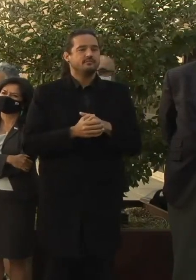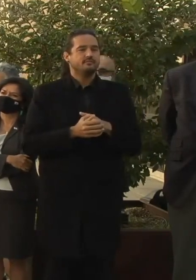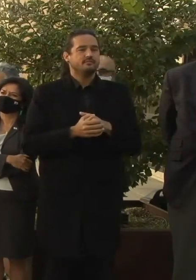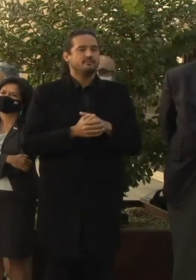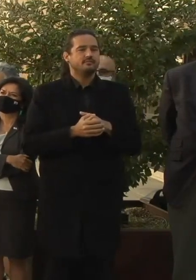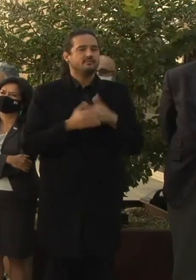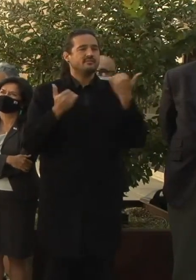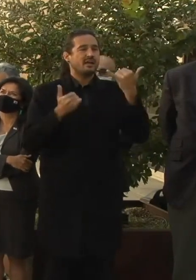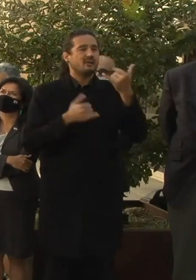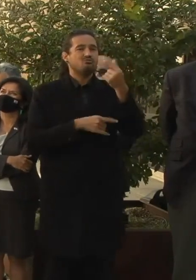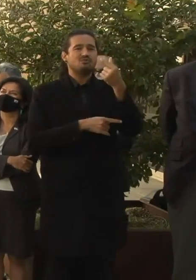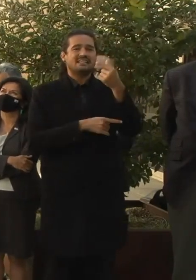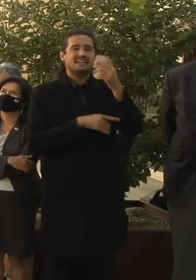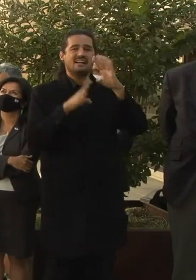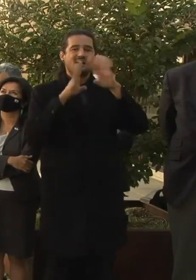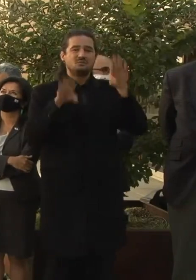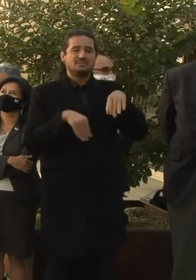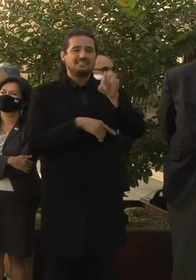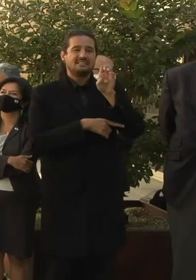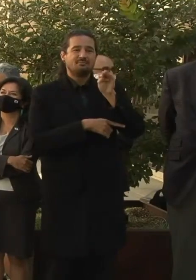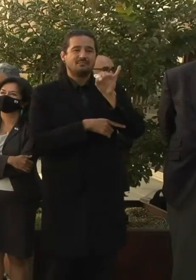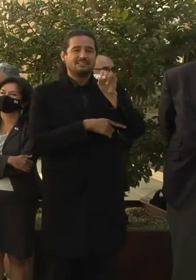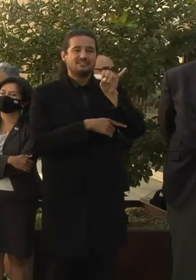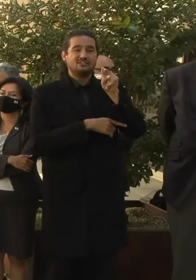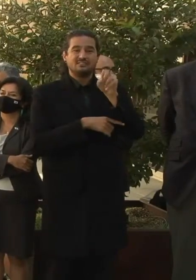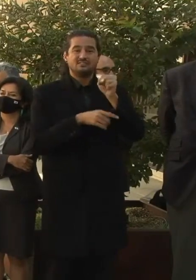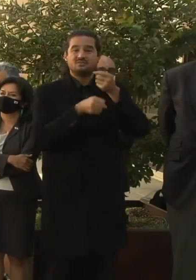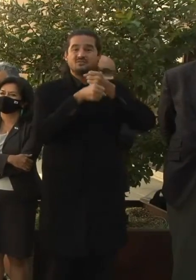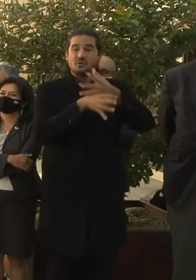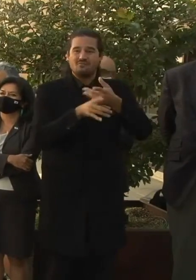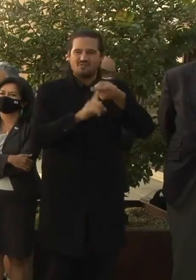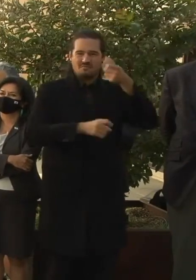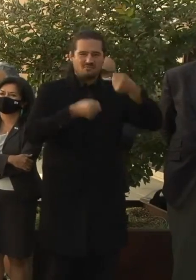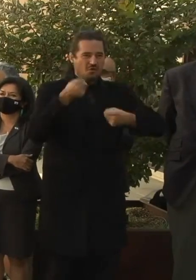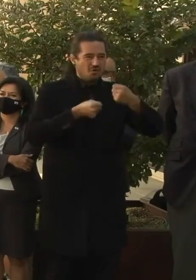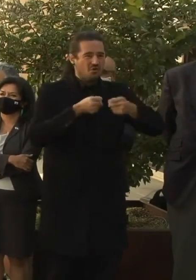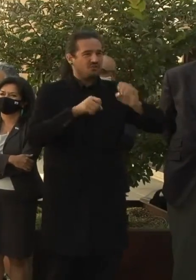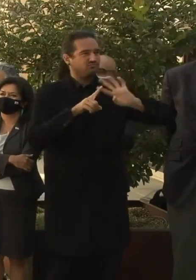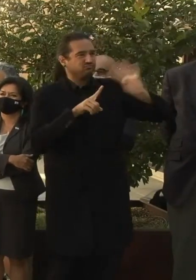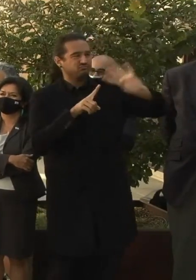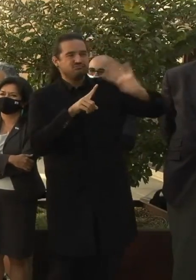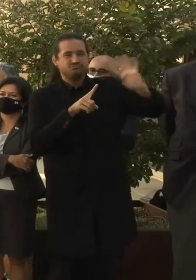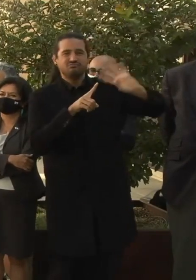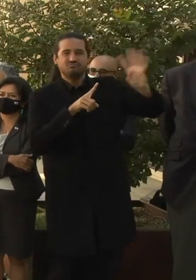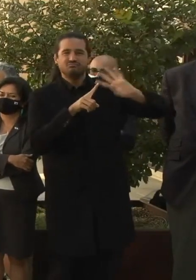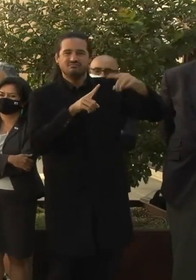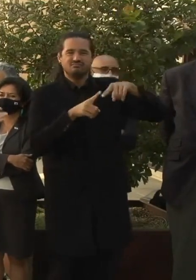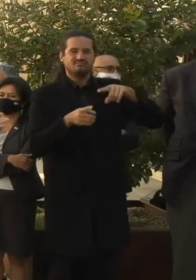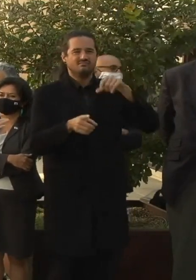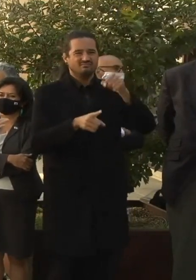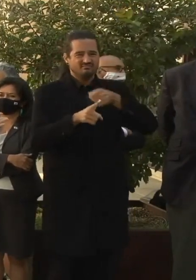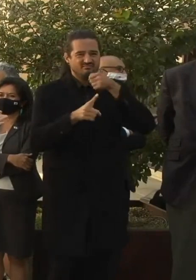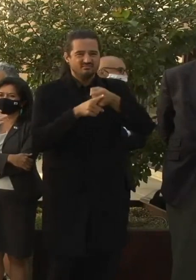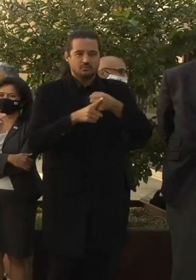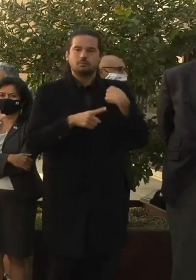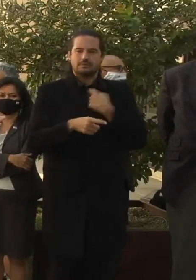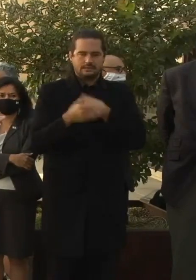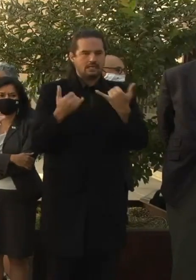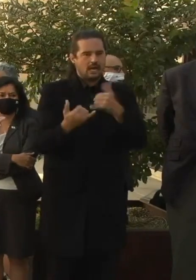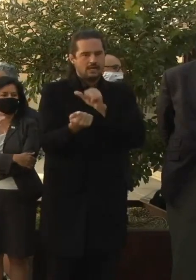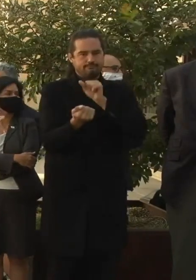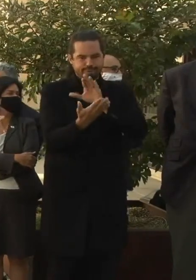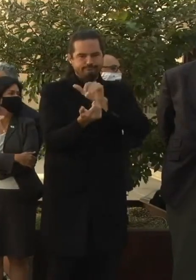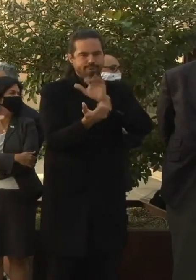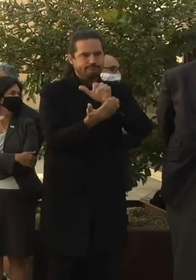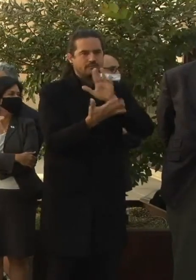our dependence on vehicles. Now, we're doing a lot to change that. The governor has, we're going to not